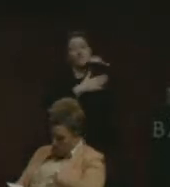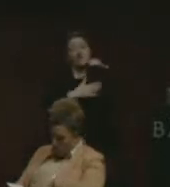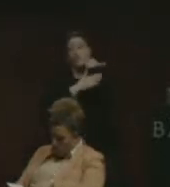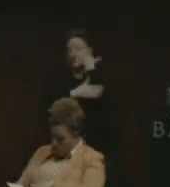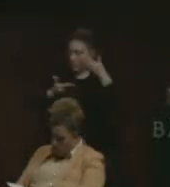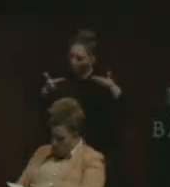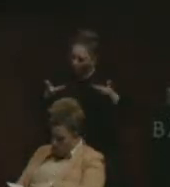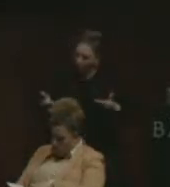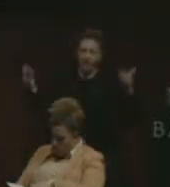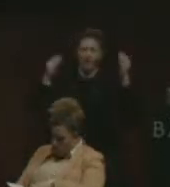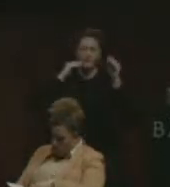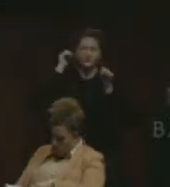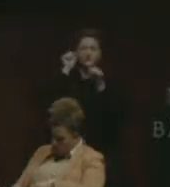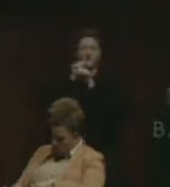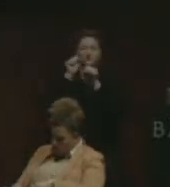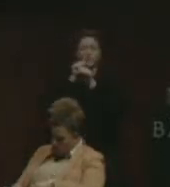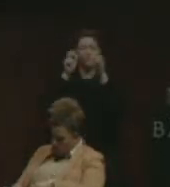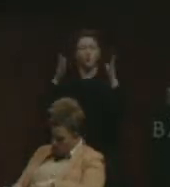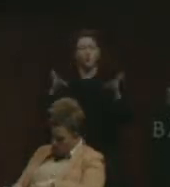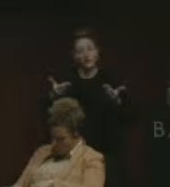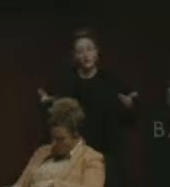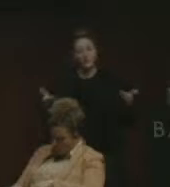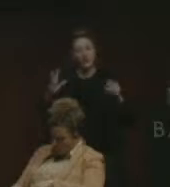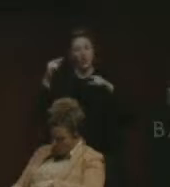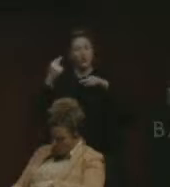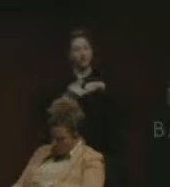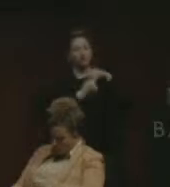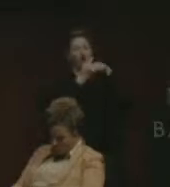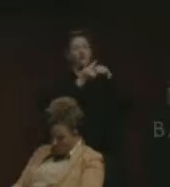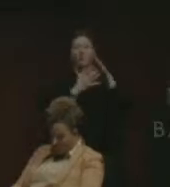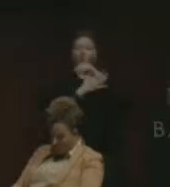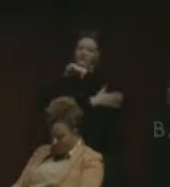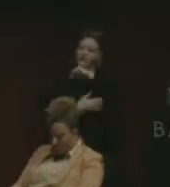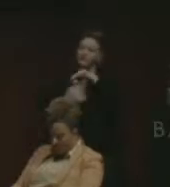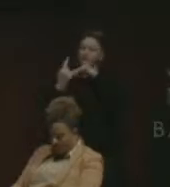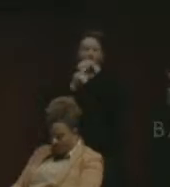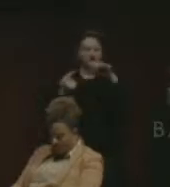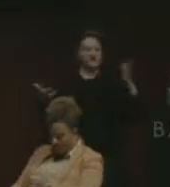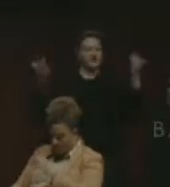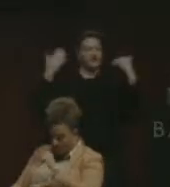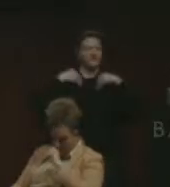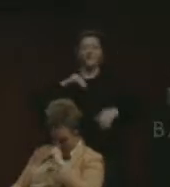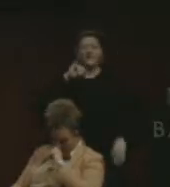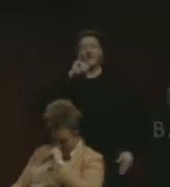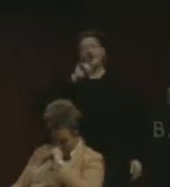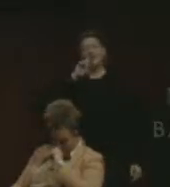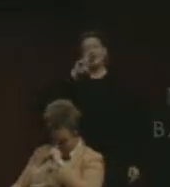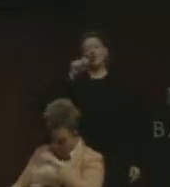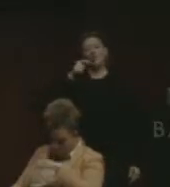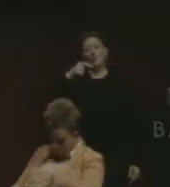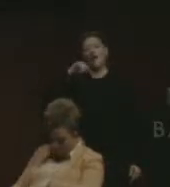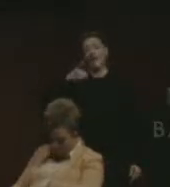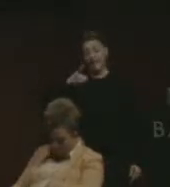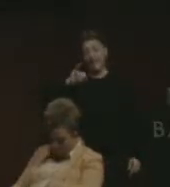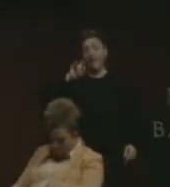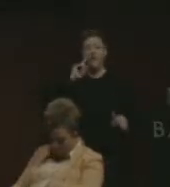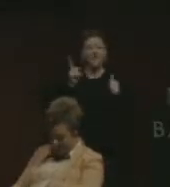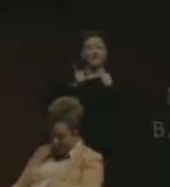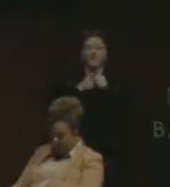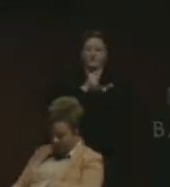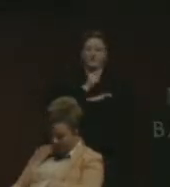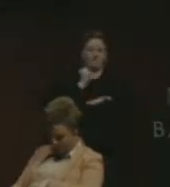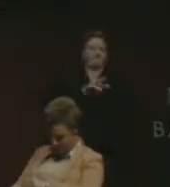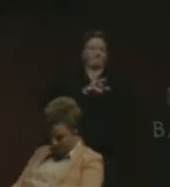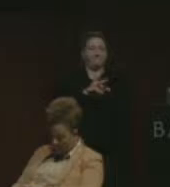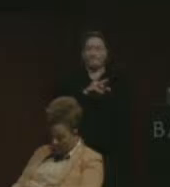domestic workers. Come and bring your struggle. We are a country of struggle." And Uruguay was the first country to pass a ratification of